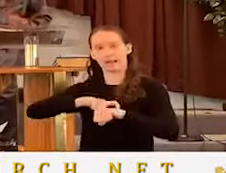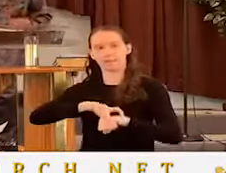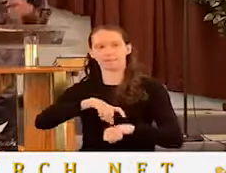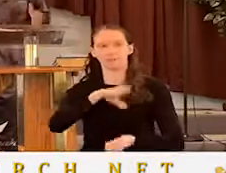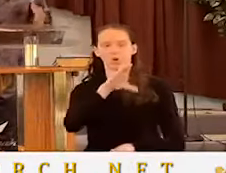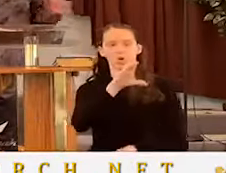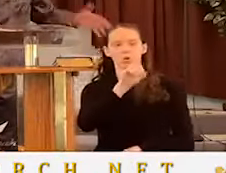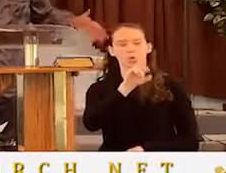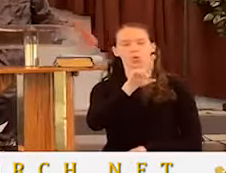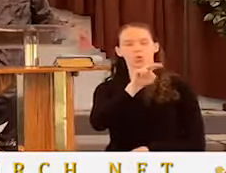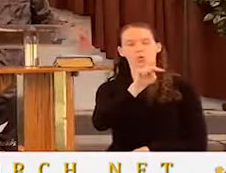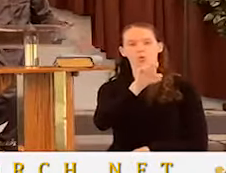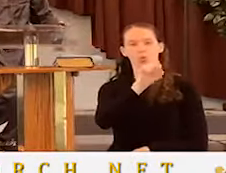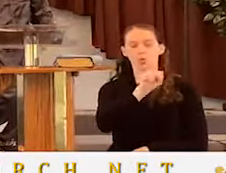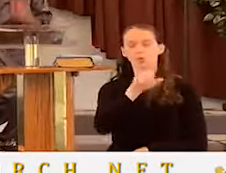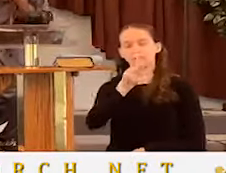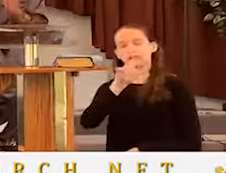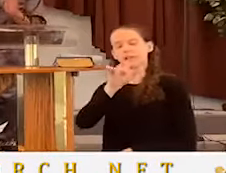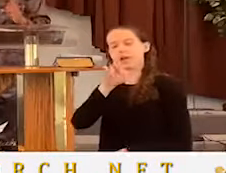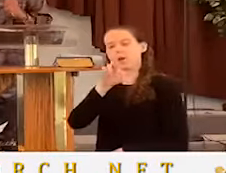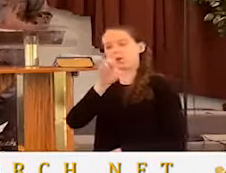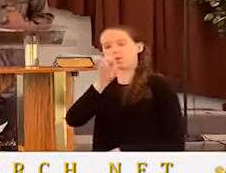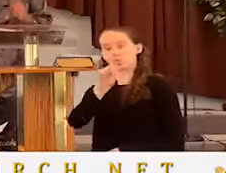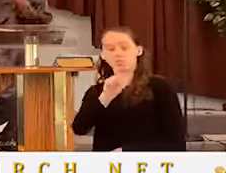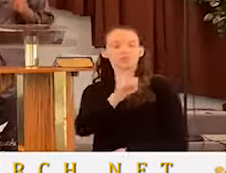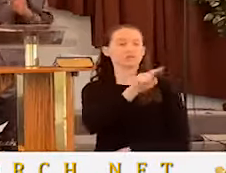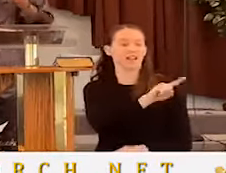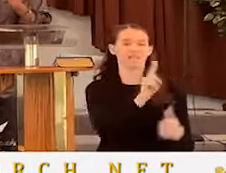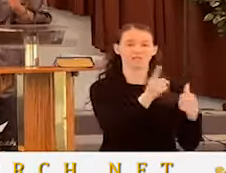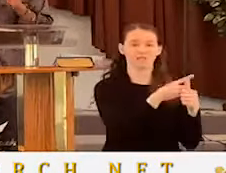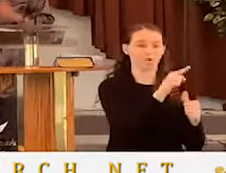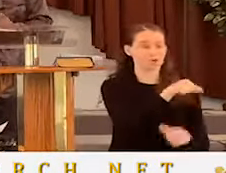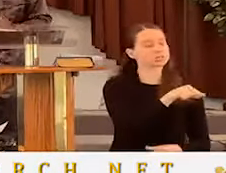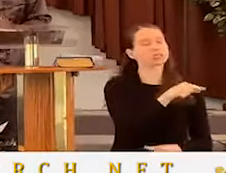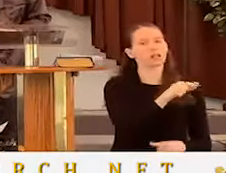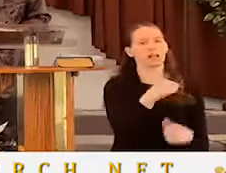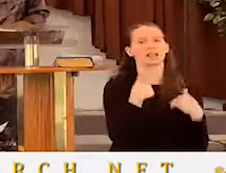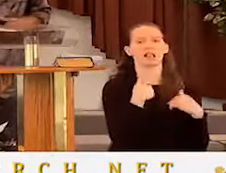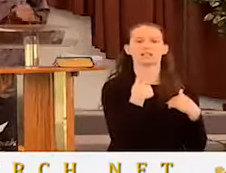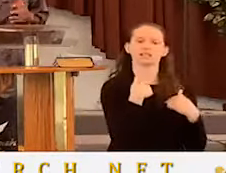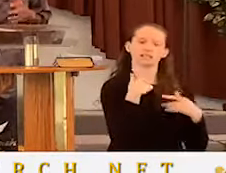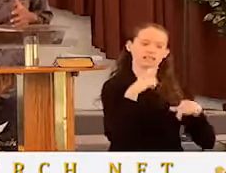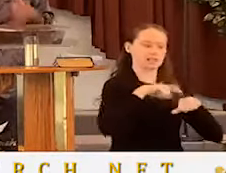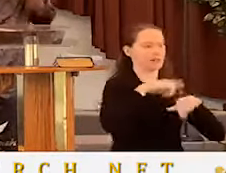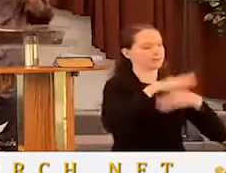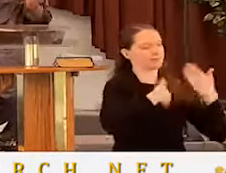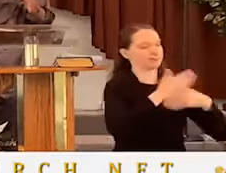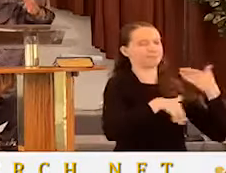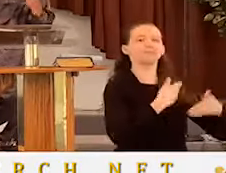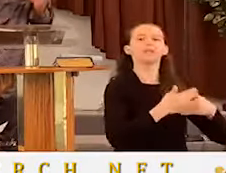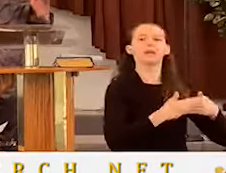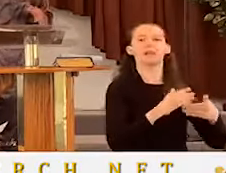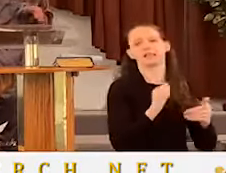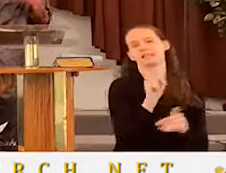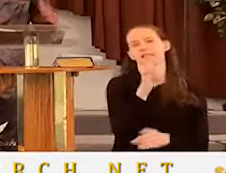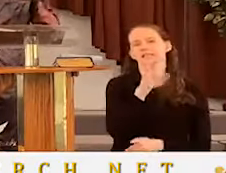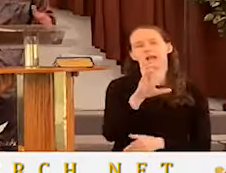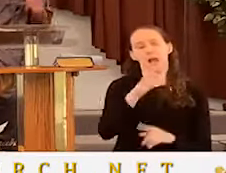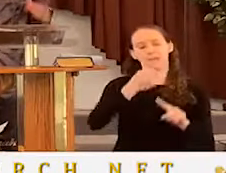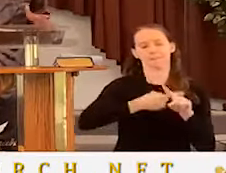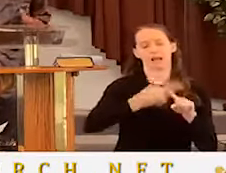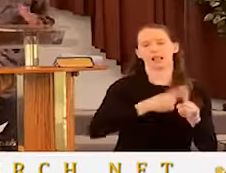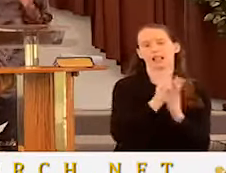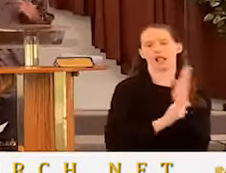chronos and kairos. Chronos is chronological time. That means the seconds, the months,